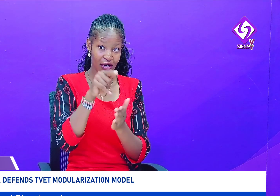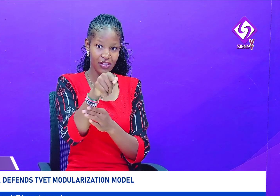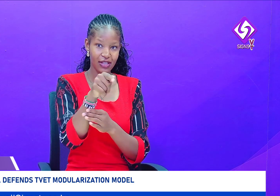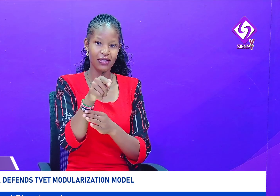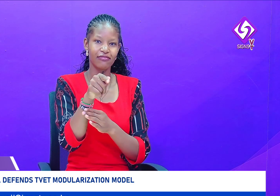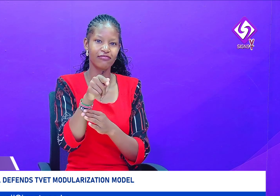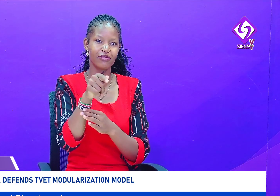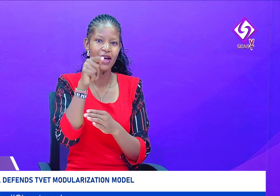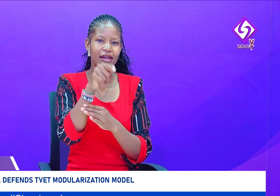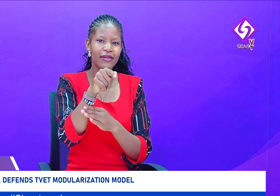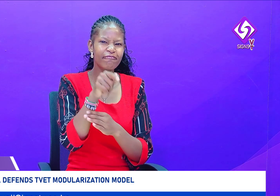of